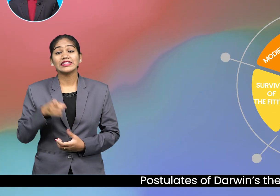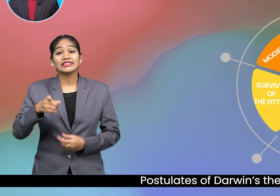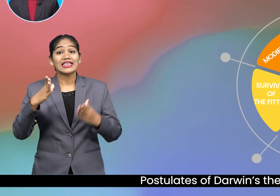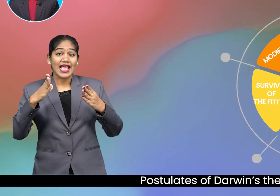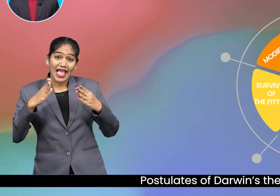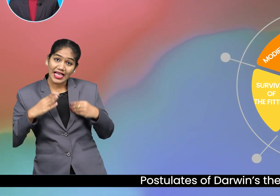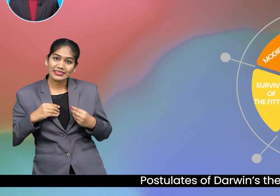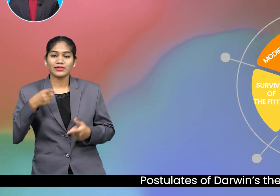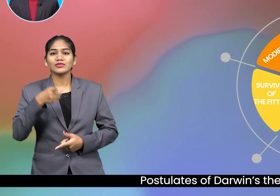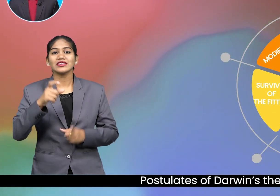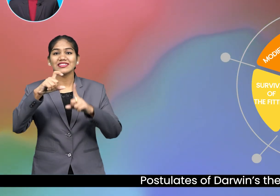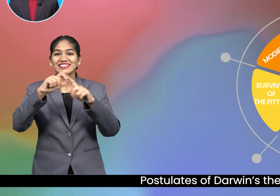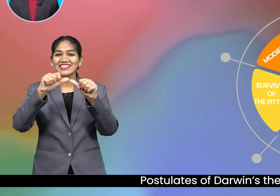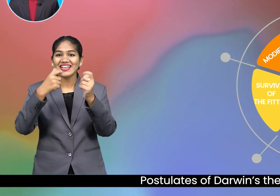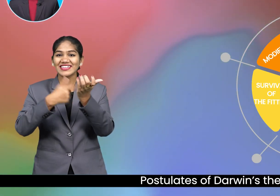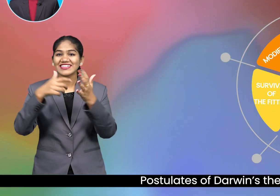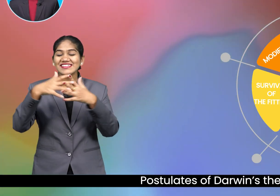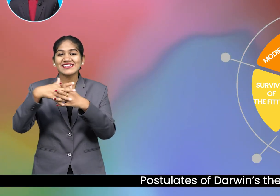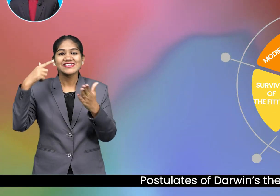Postulates of Darwin's theory.